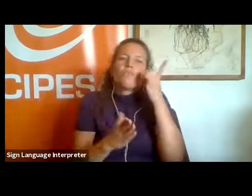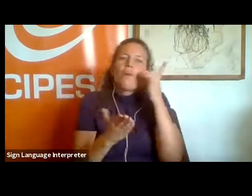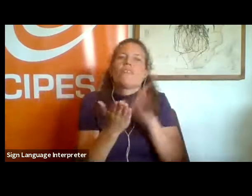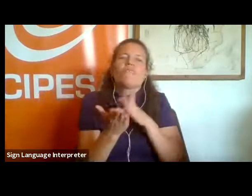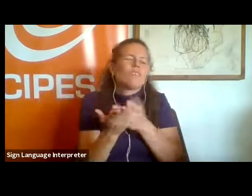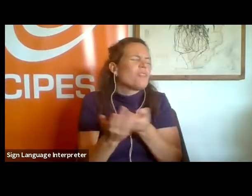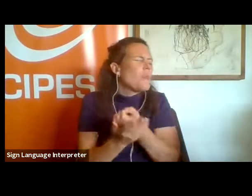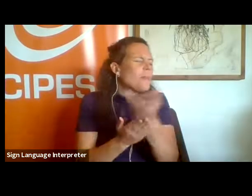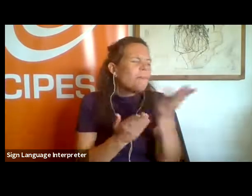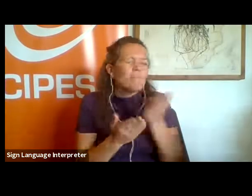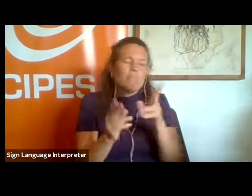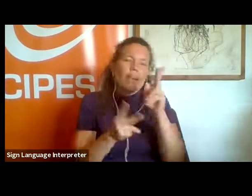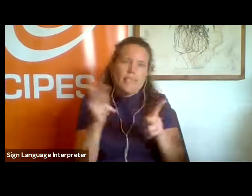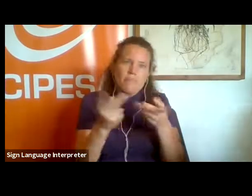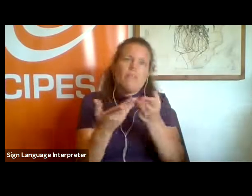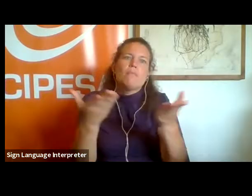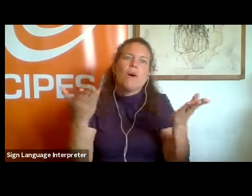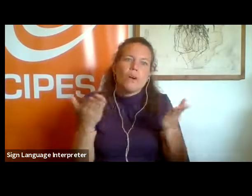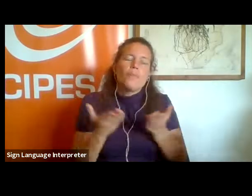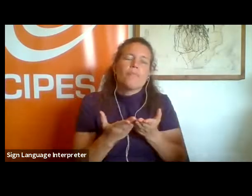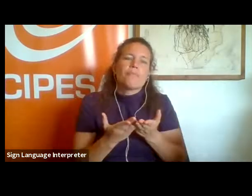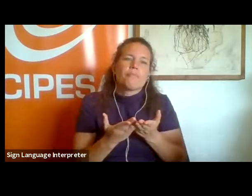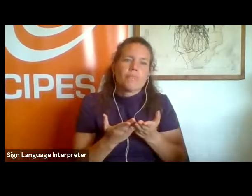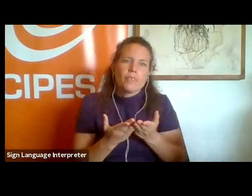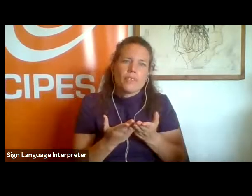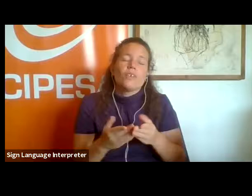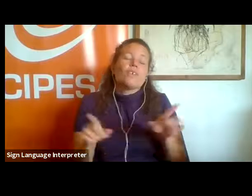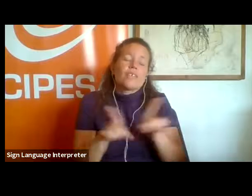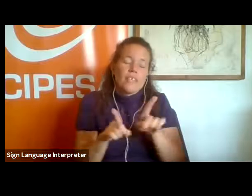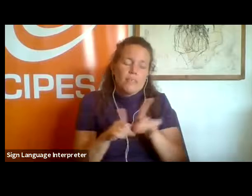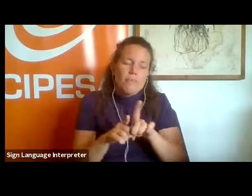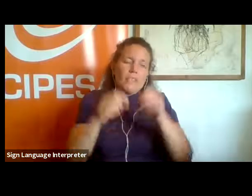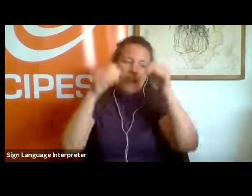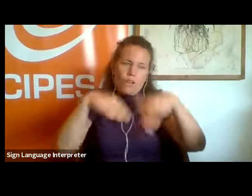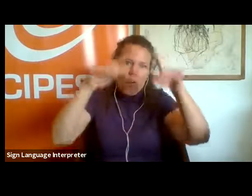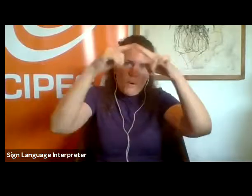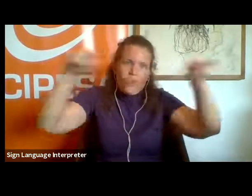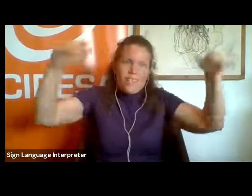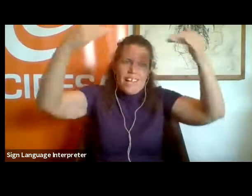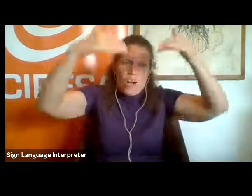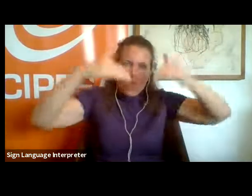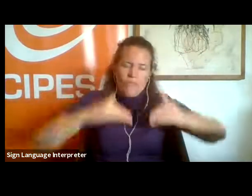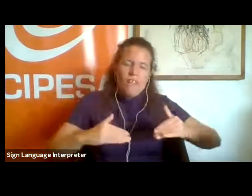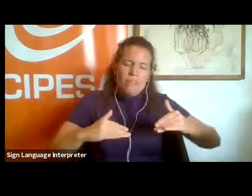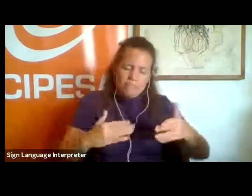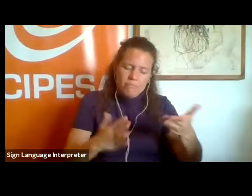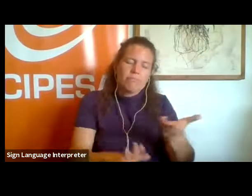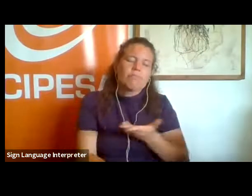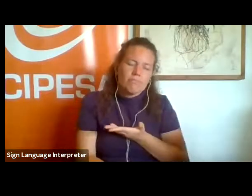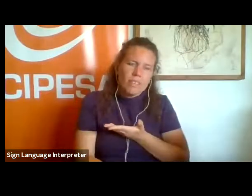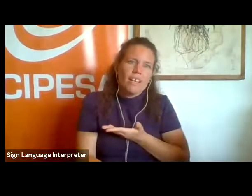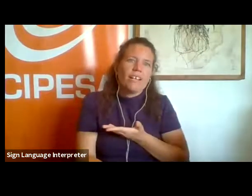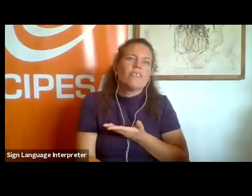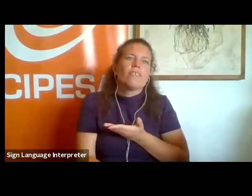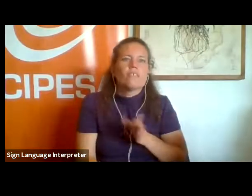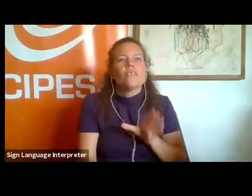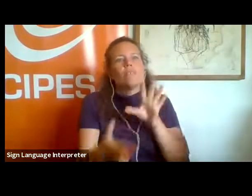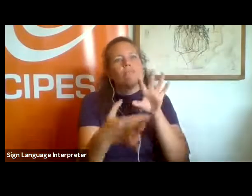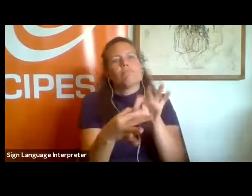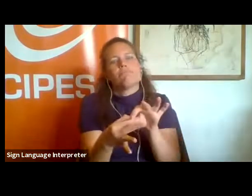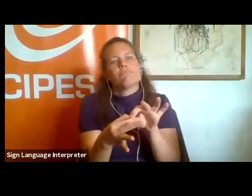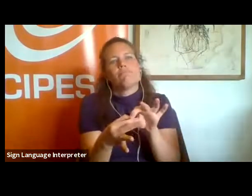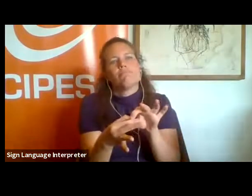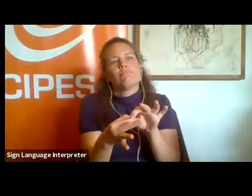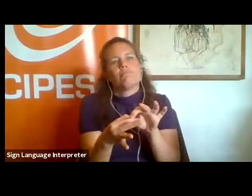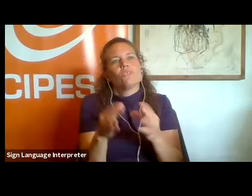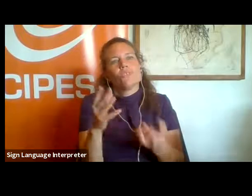people within the global south have sort of adopted technologies to enhance their day-to-day lives and to obviously